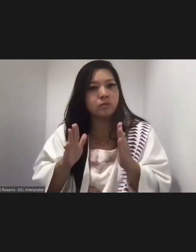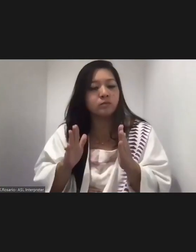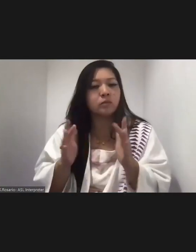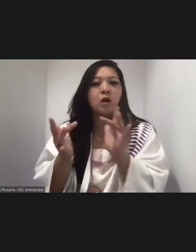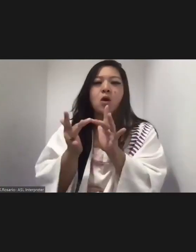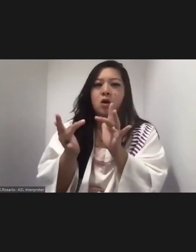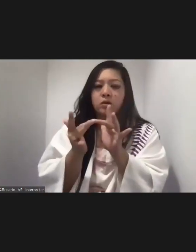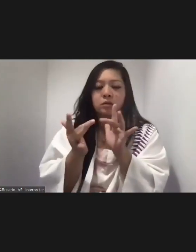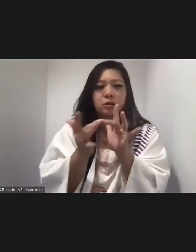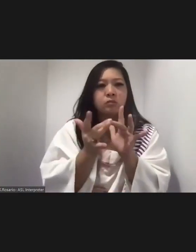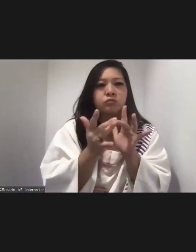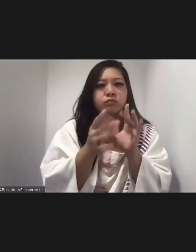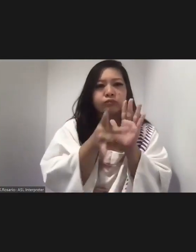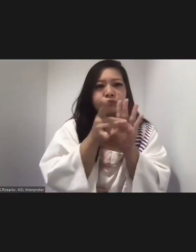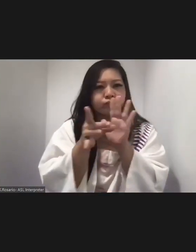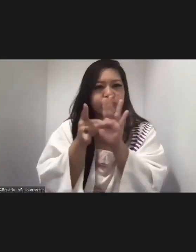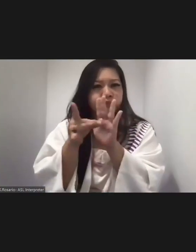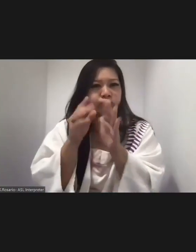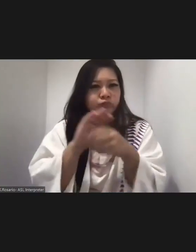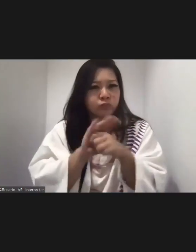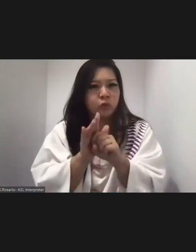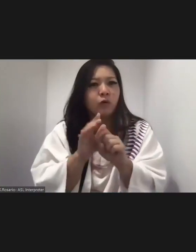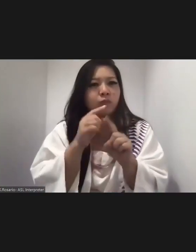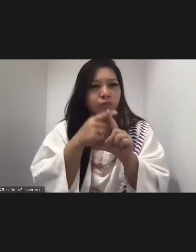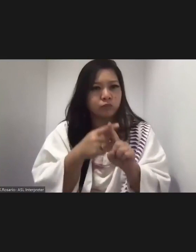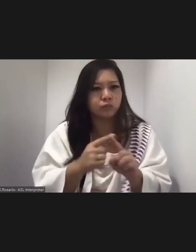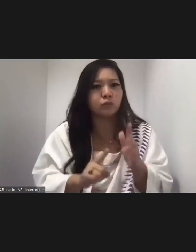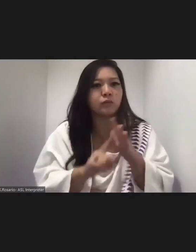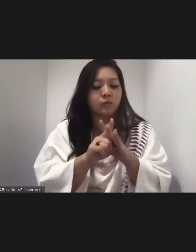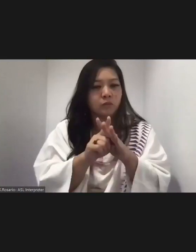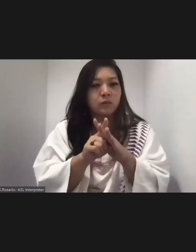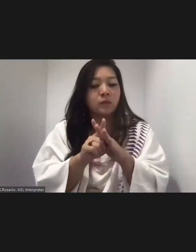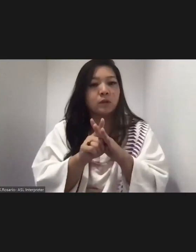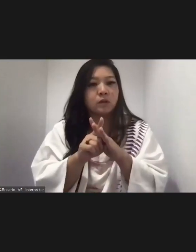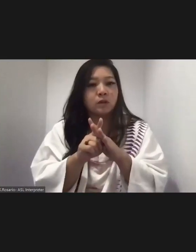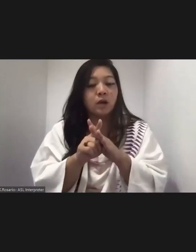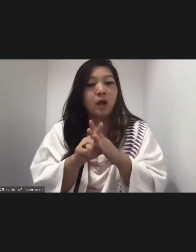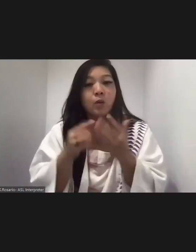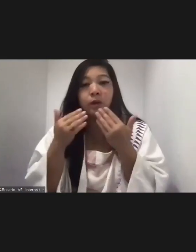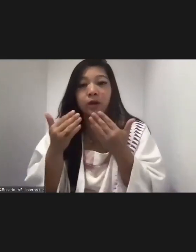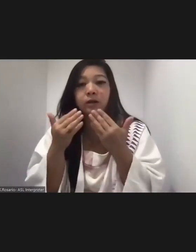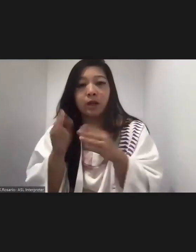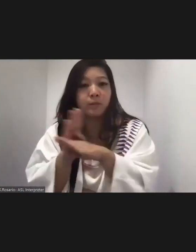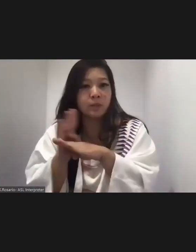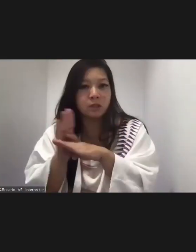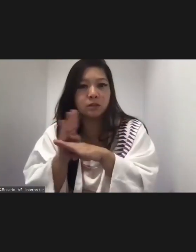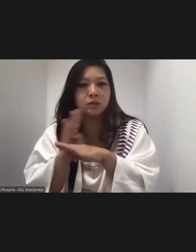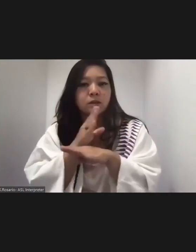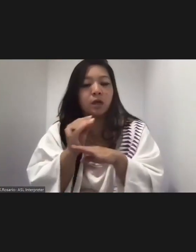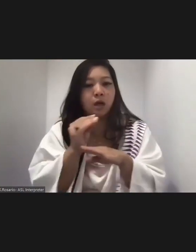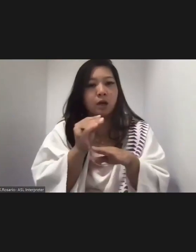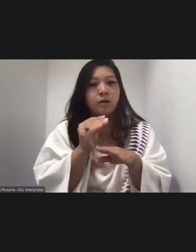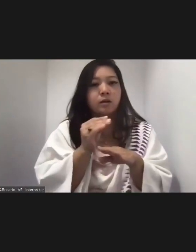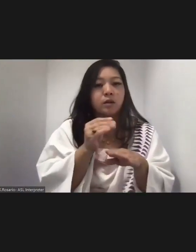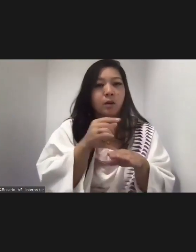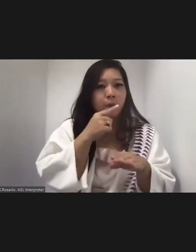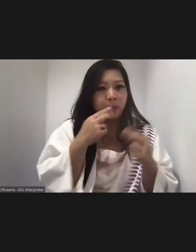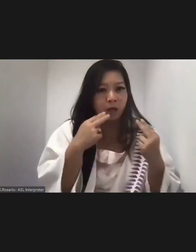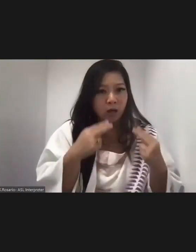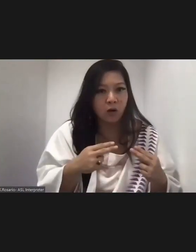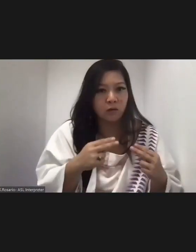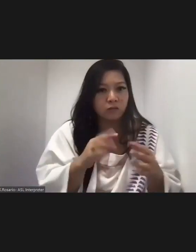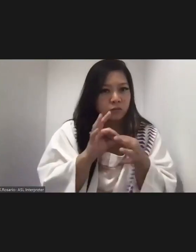is ongoing, and we thank the individuals and businesses for cooperating with public health. It